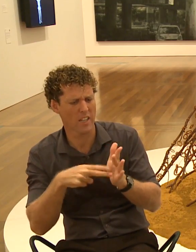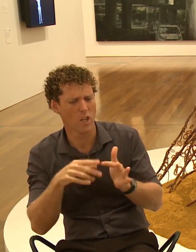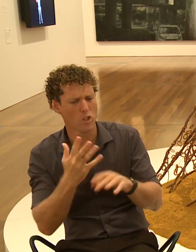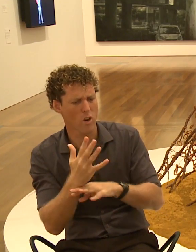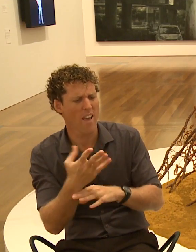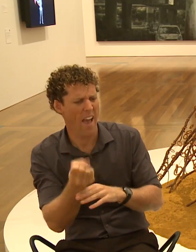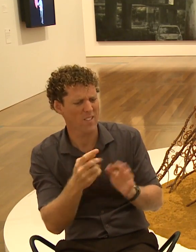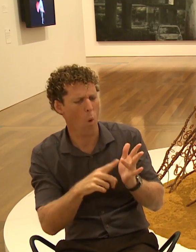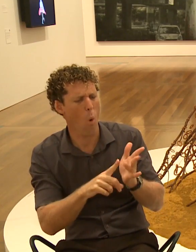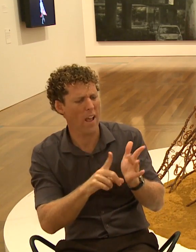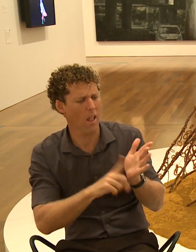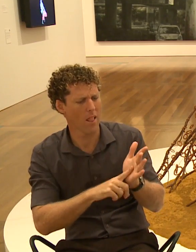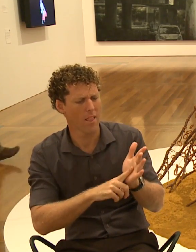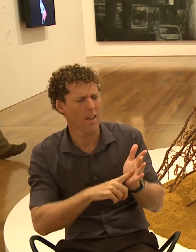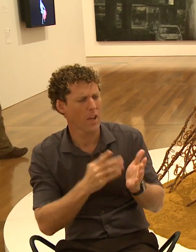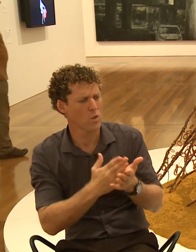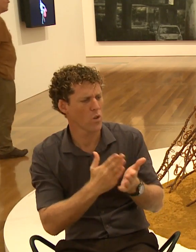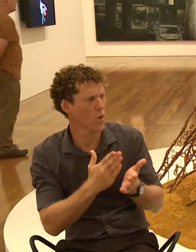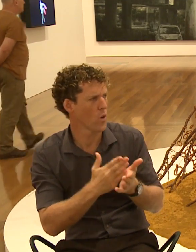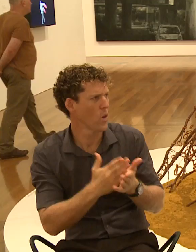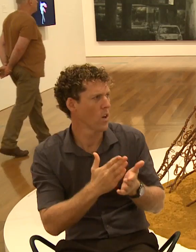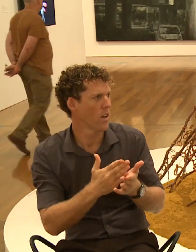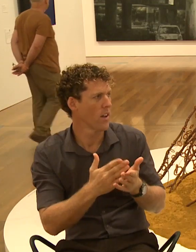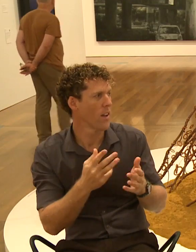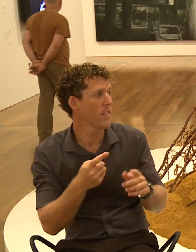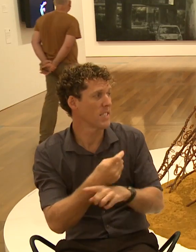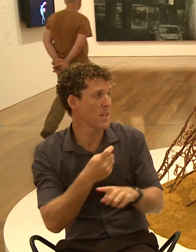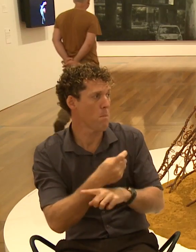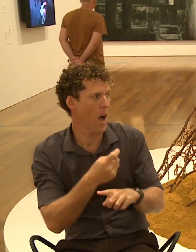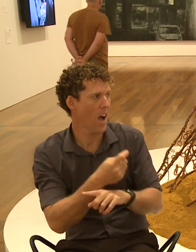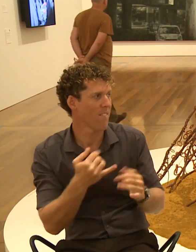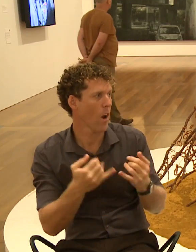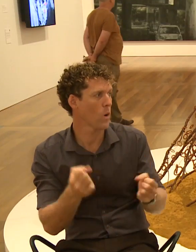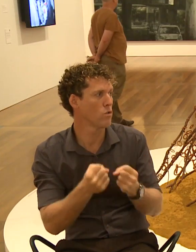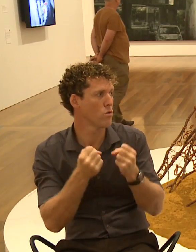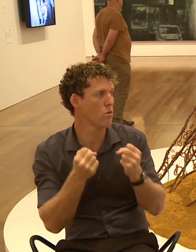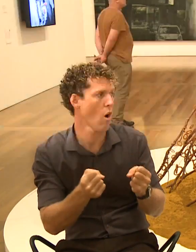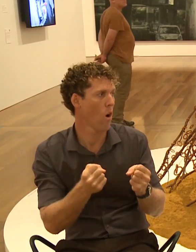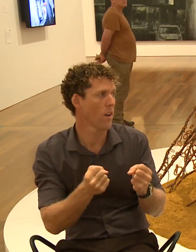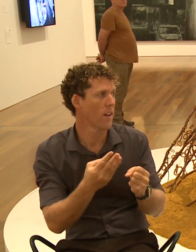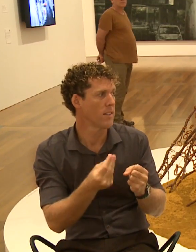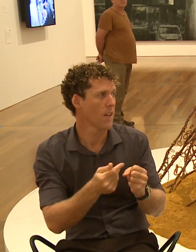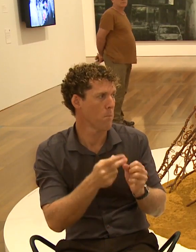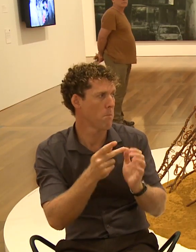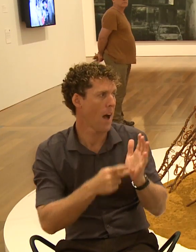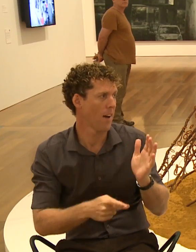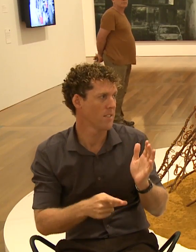underneath it. So the timber's actually quite strong in some parts, and there is